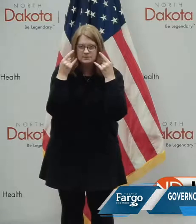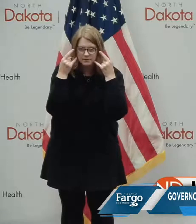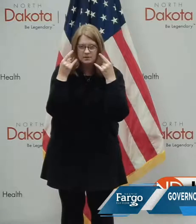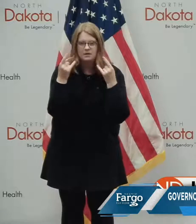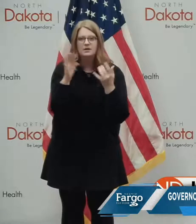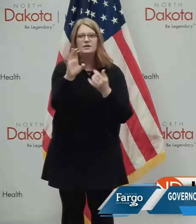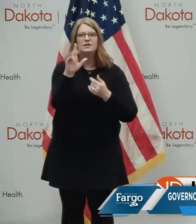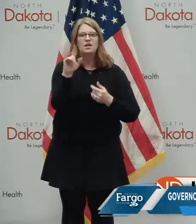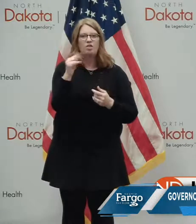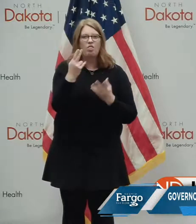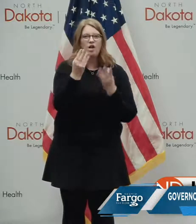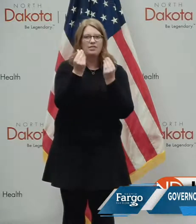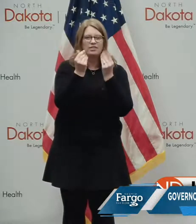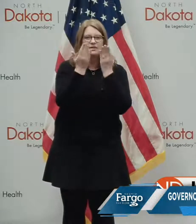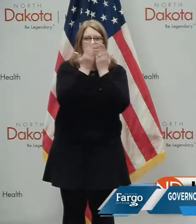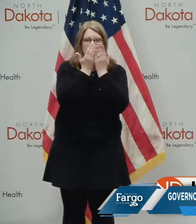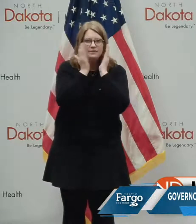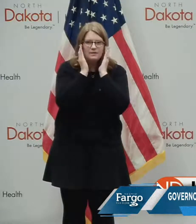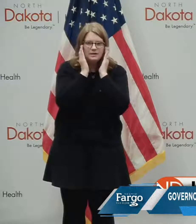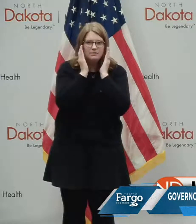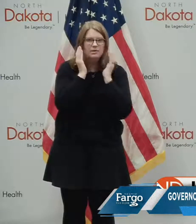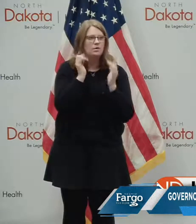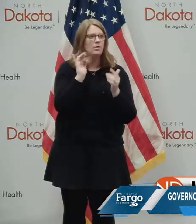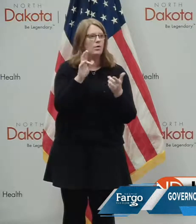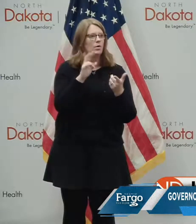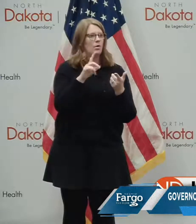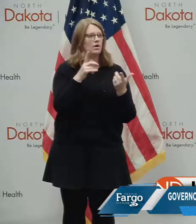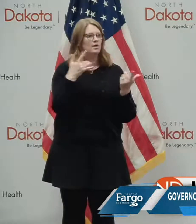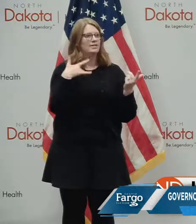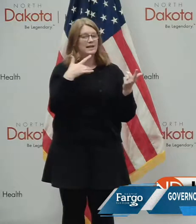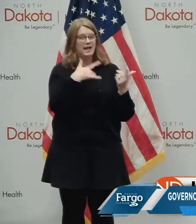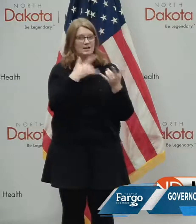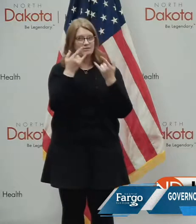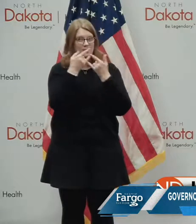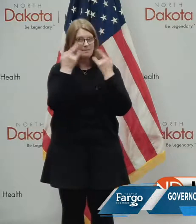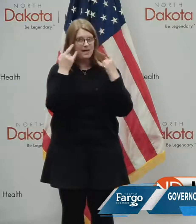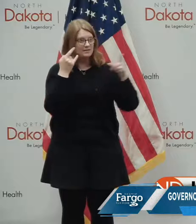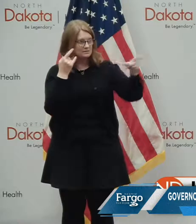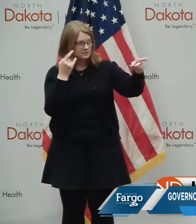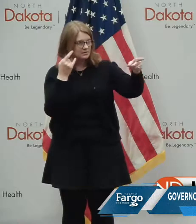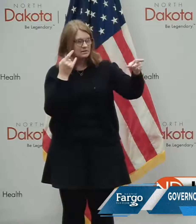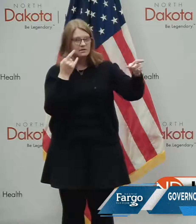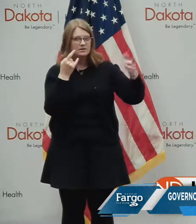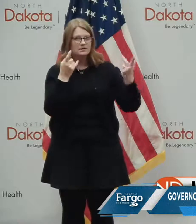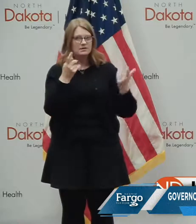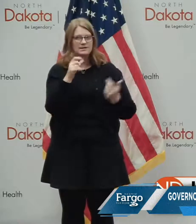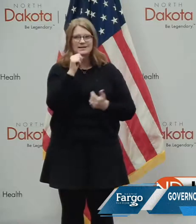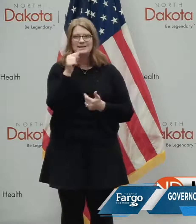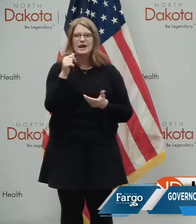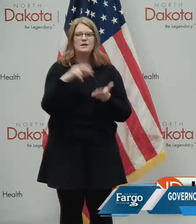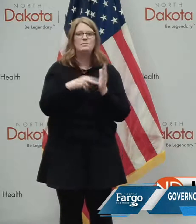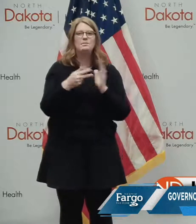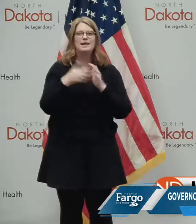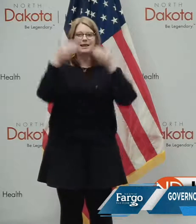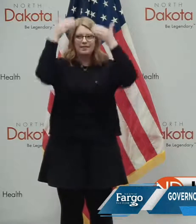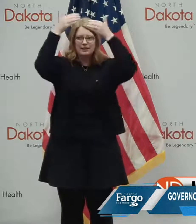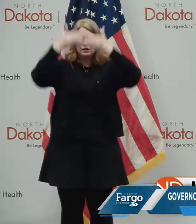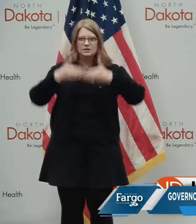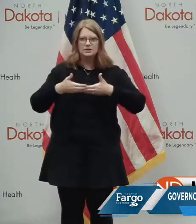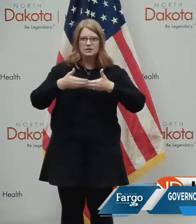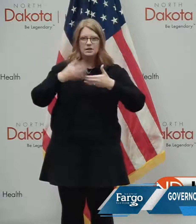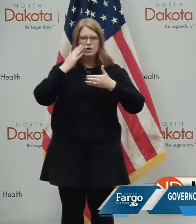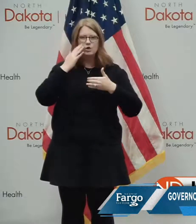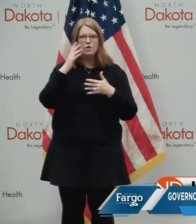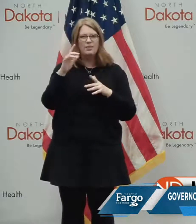cloth face covering, or we're talking about the type of mask that I'm wearing, a disposable mask. We're not talking about a face shield. We're talking, because